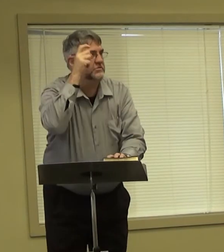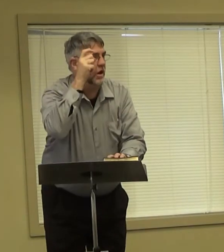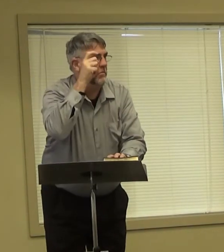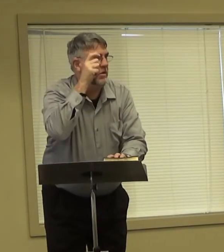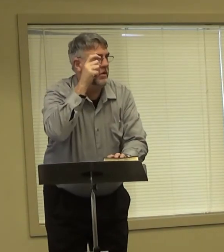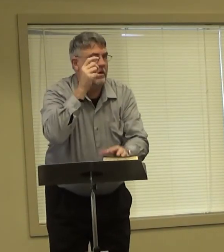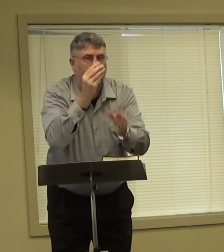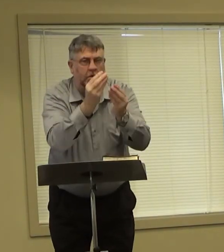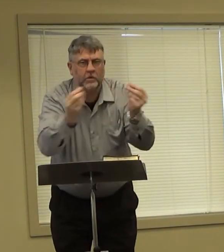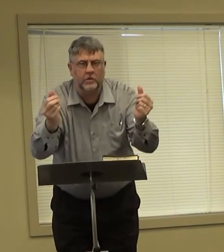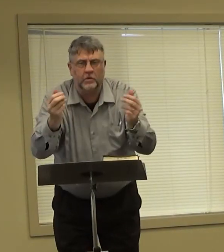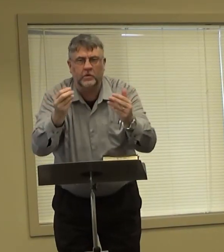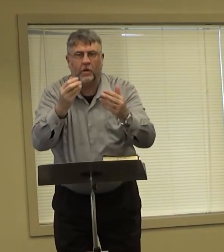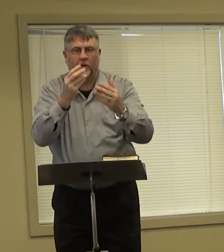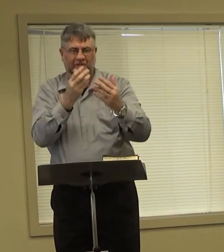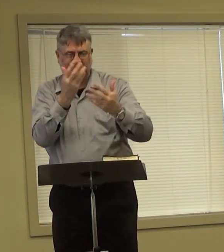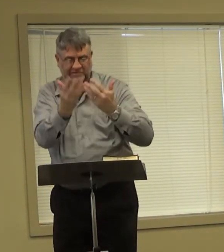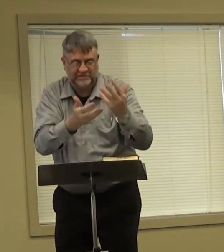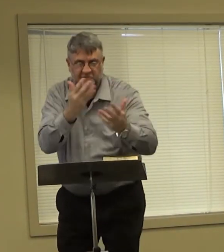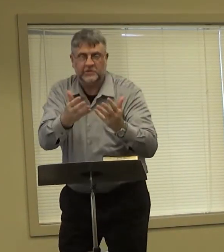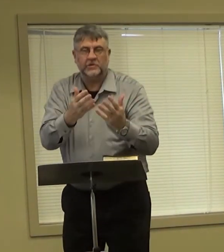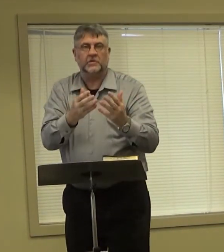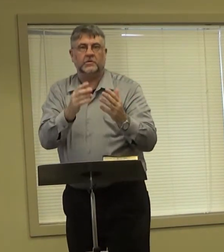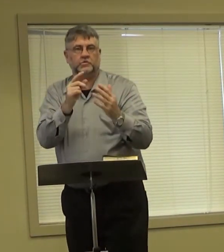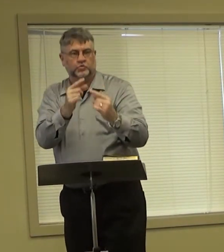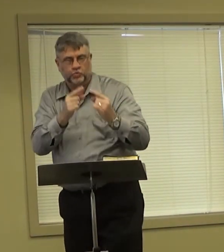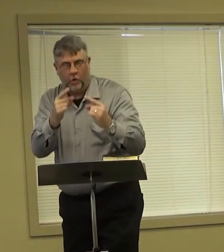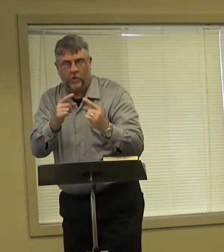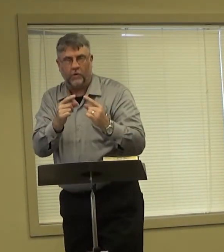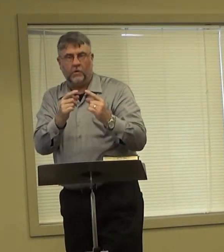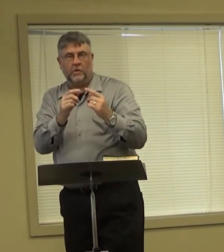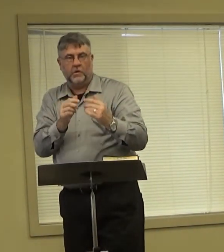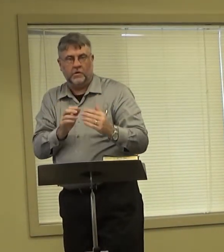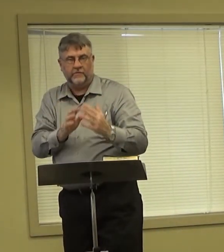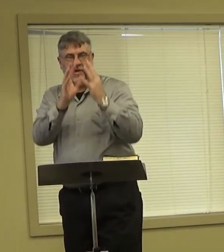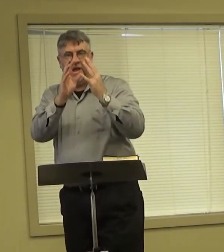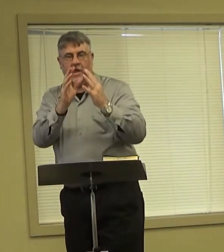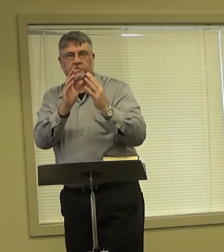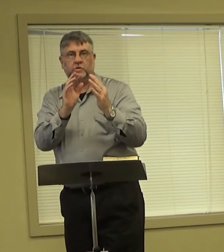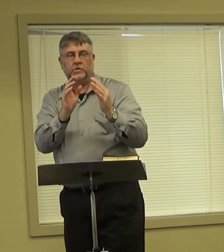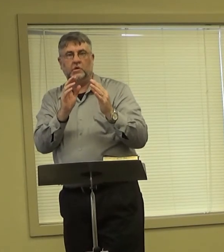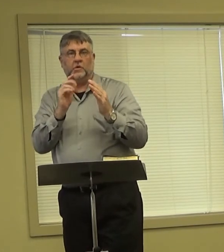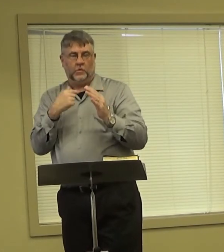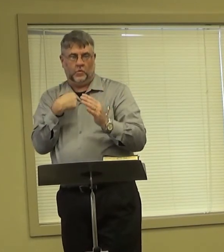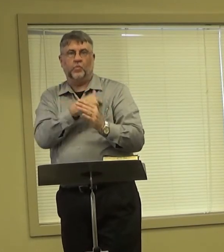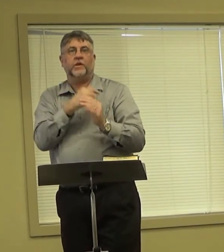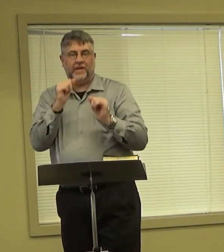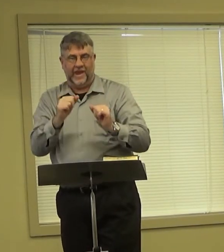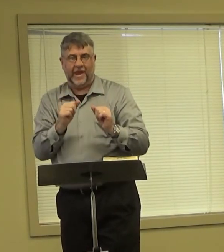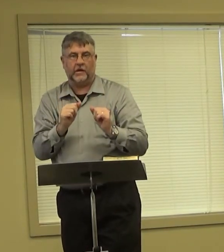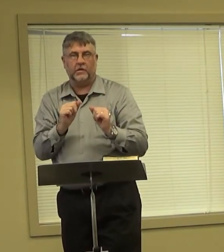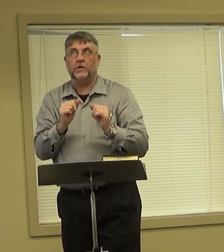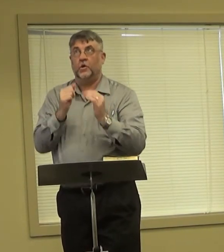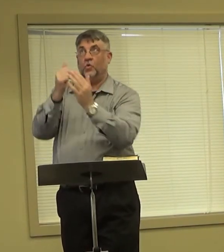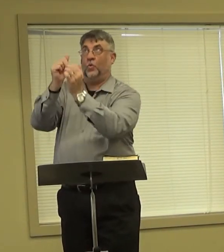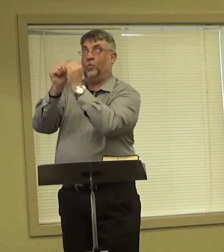And we kneel down, and we ask God to give us wisdom, to help us to deal with this particular struggle, or problem that we have.